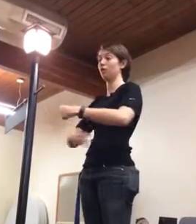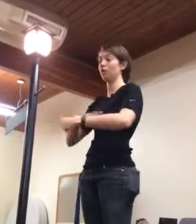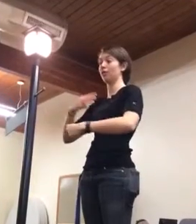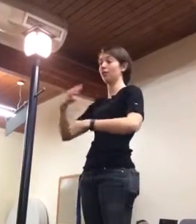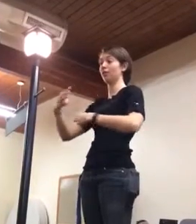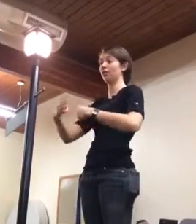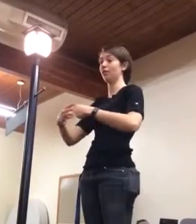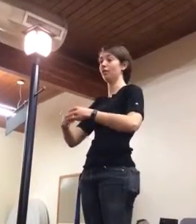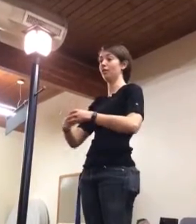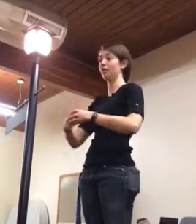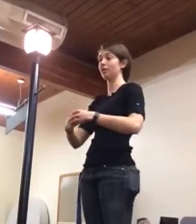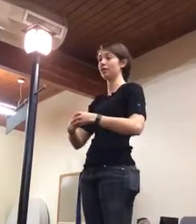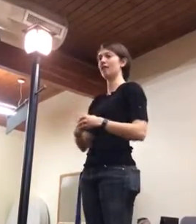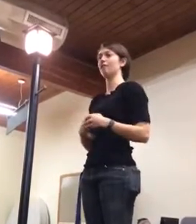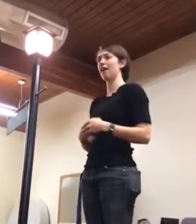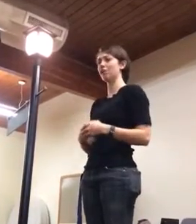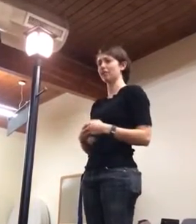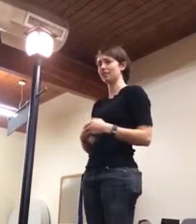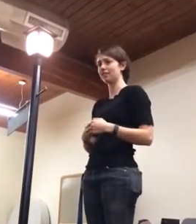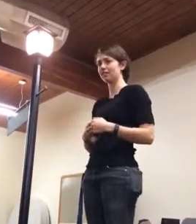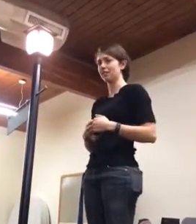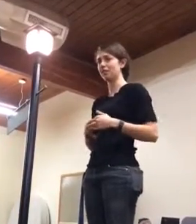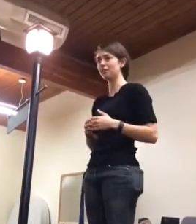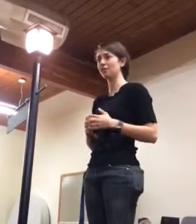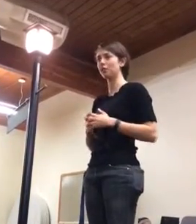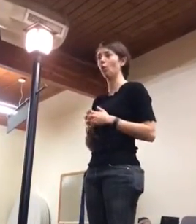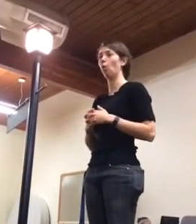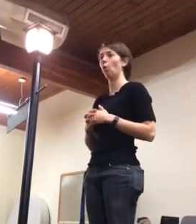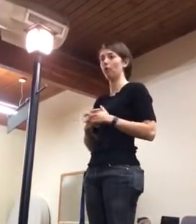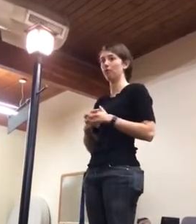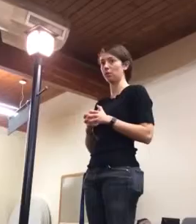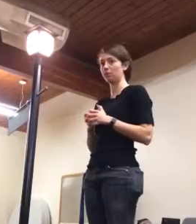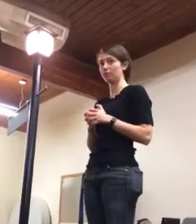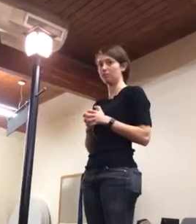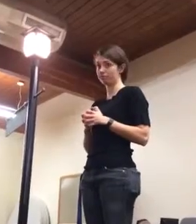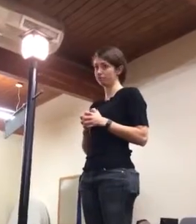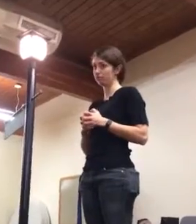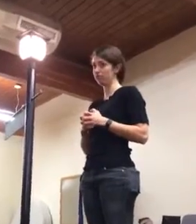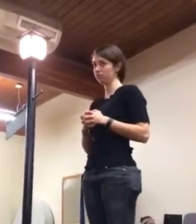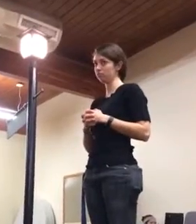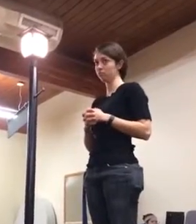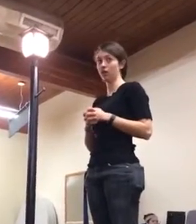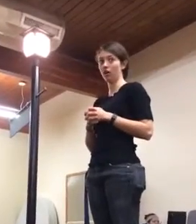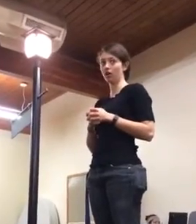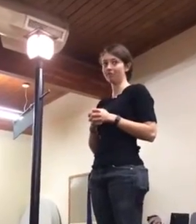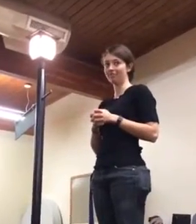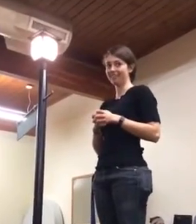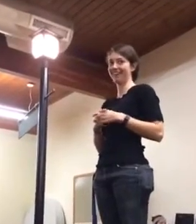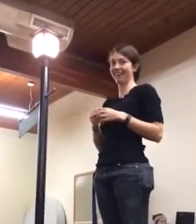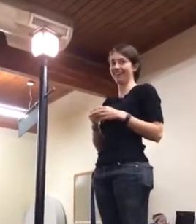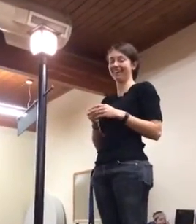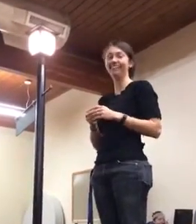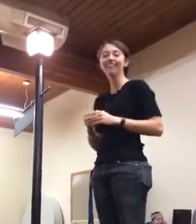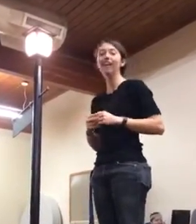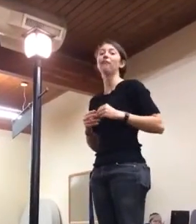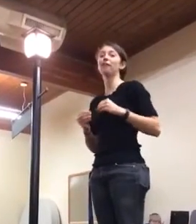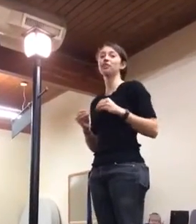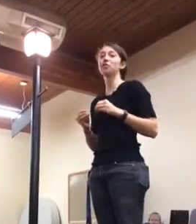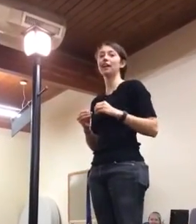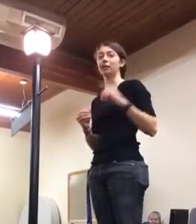world. Fabulous. You think you can do the whole thing with me? No? Well, that's okay. We're going